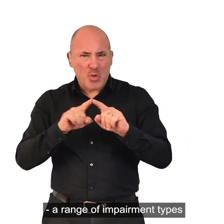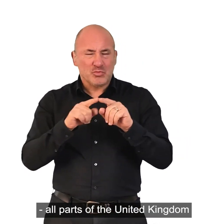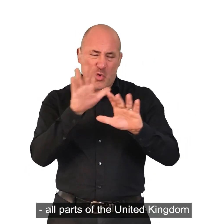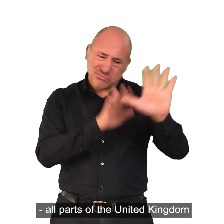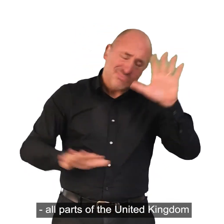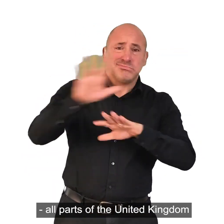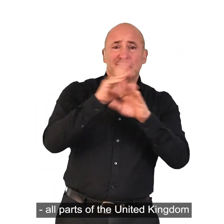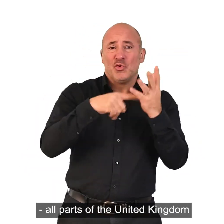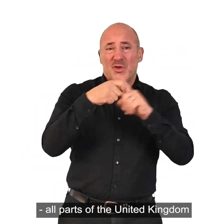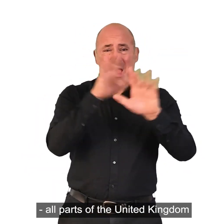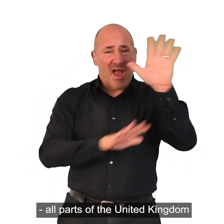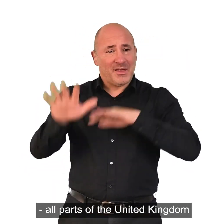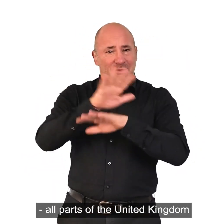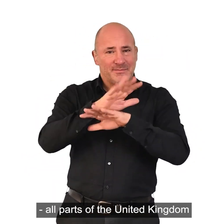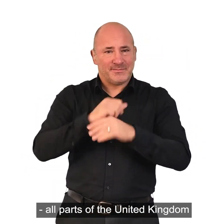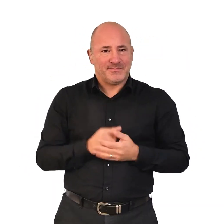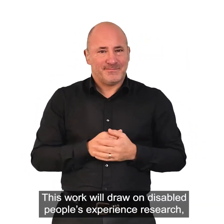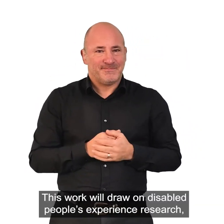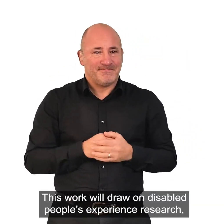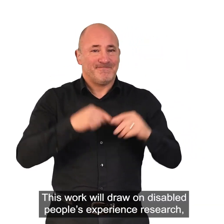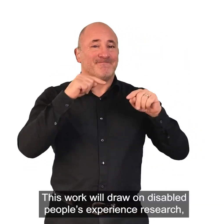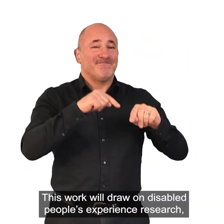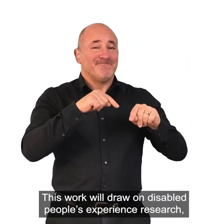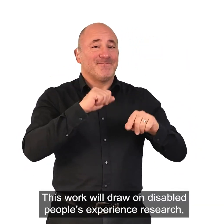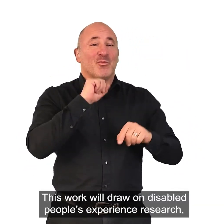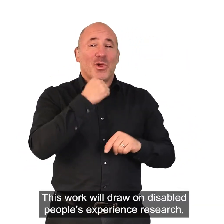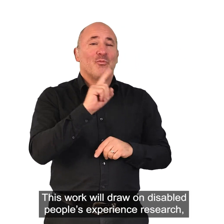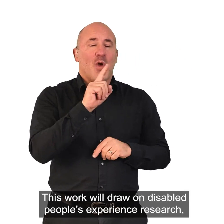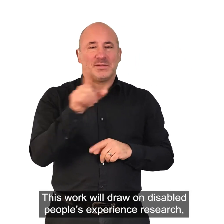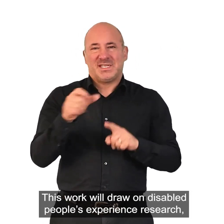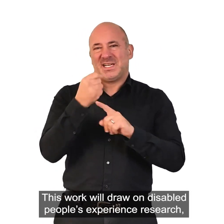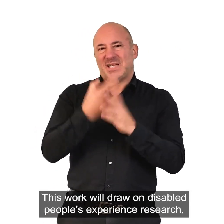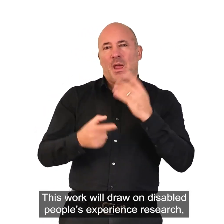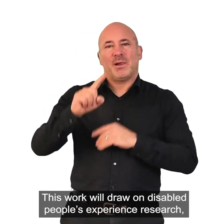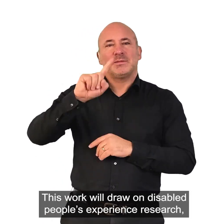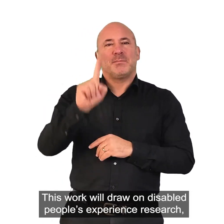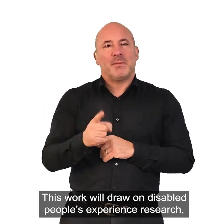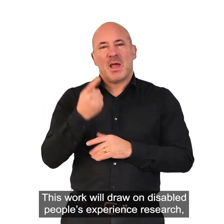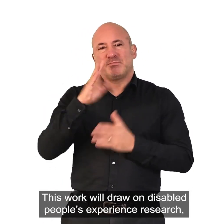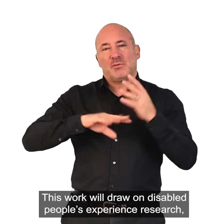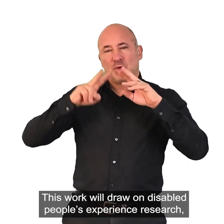all parts of the United Kingdom. This work will draw on disabled people's experience research